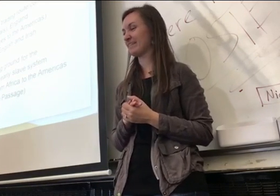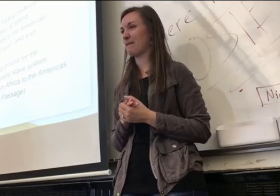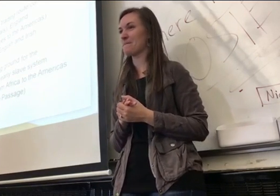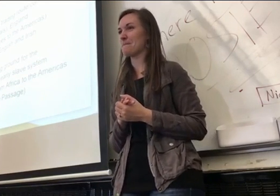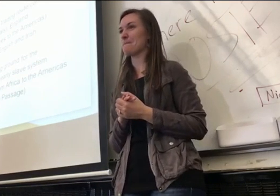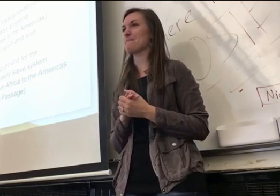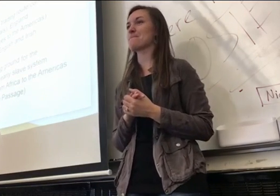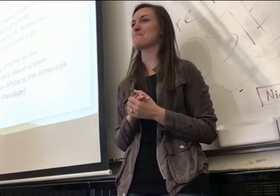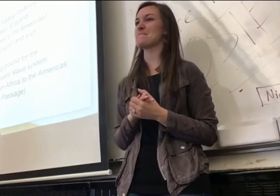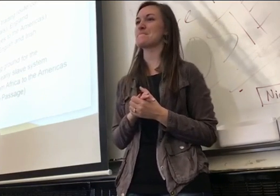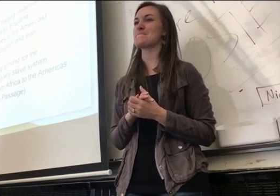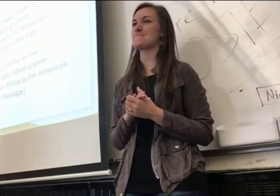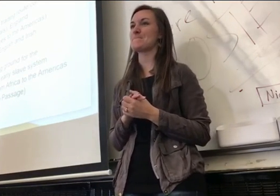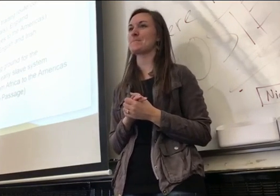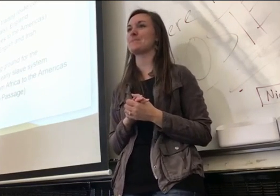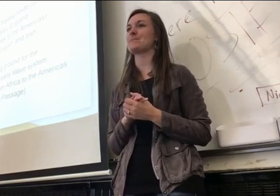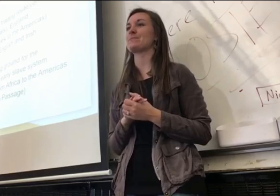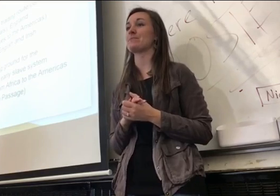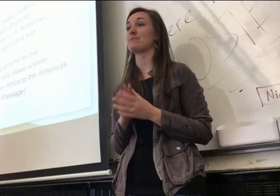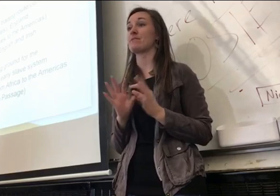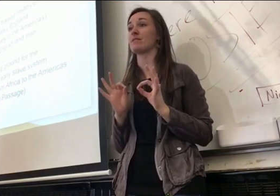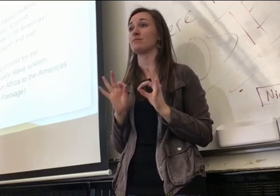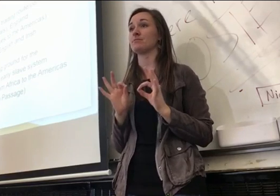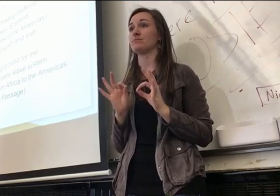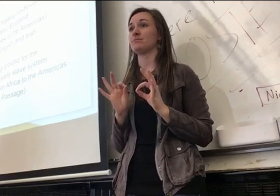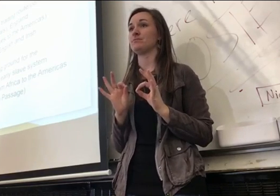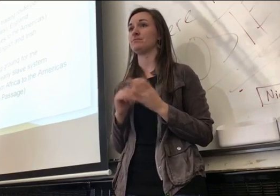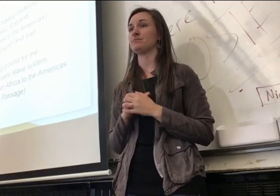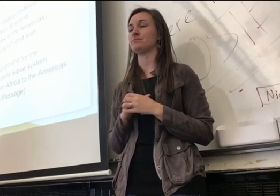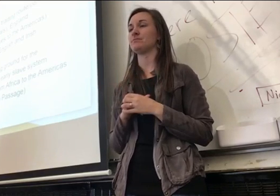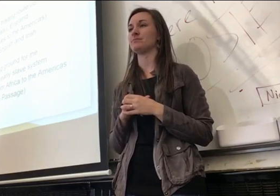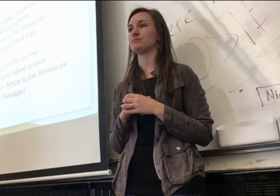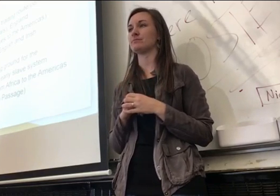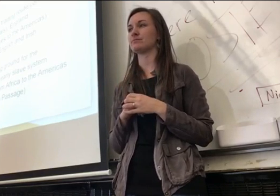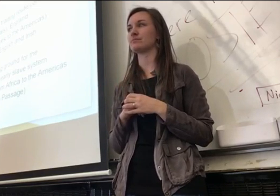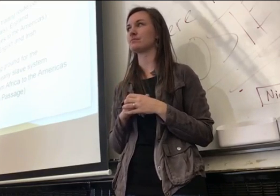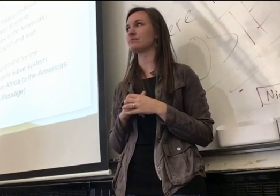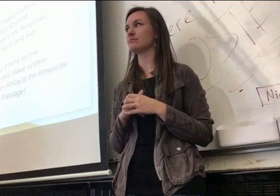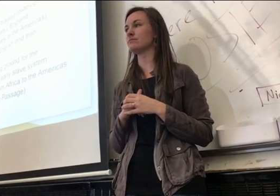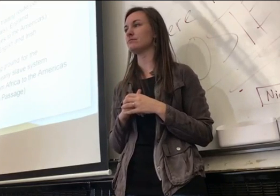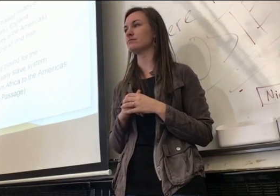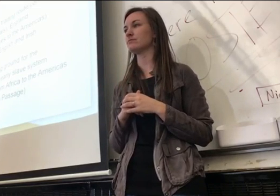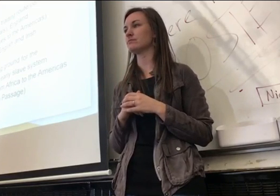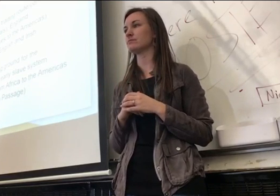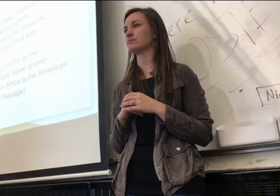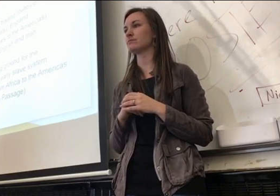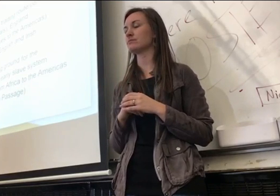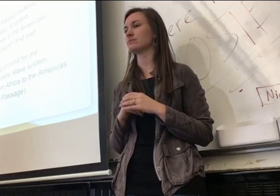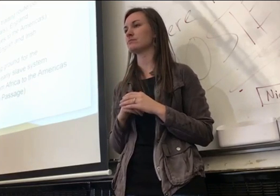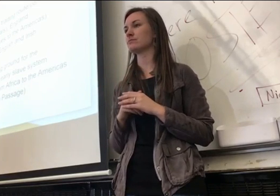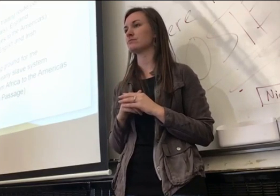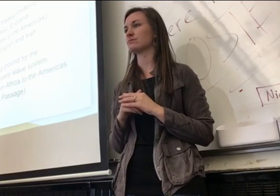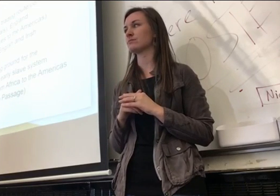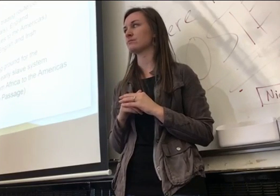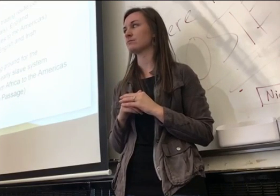Okay, anybody else? Okay, if you have a spare, just keep it for yourself. You can go ahead and look off of it. It's no big deal.